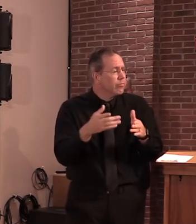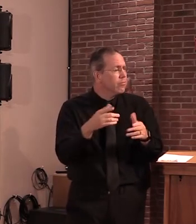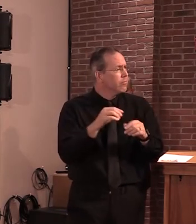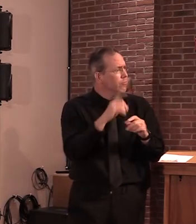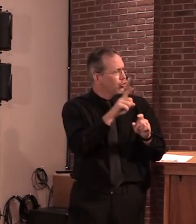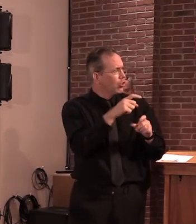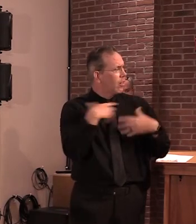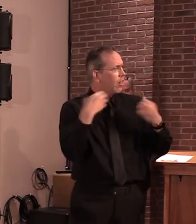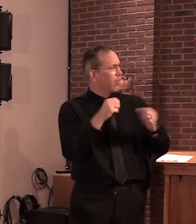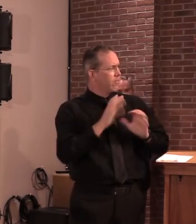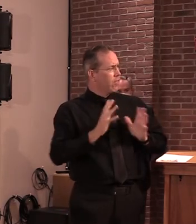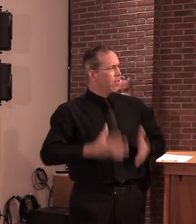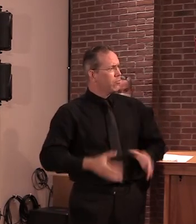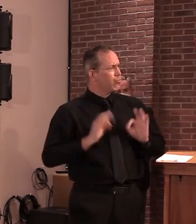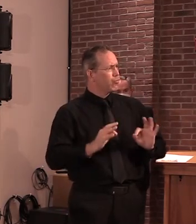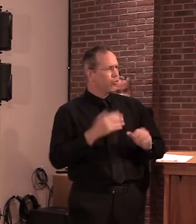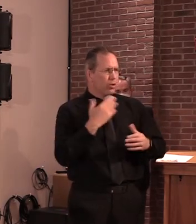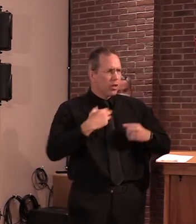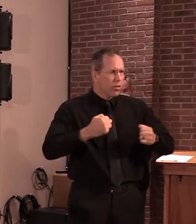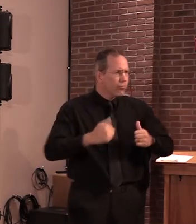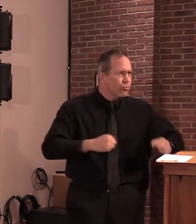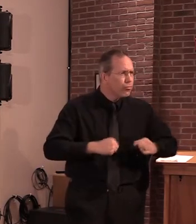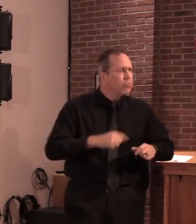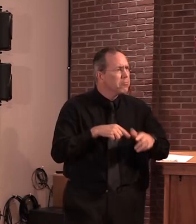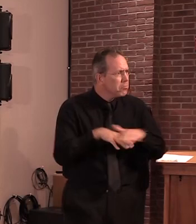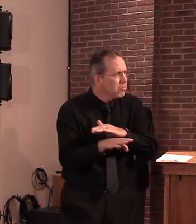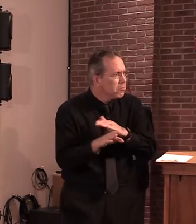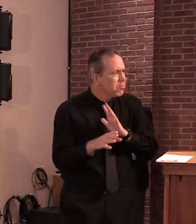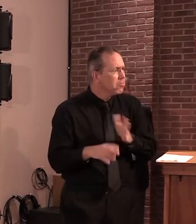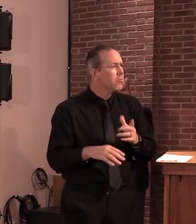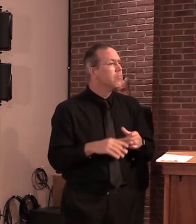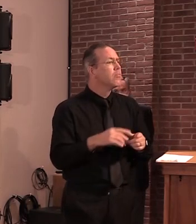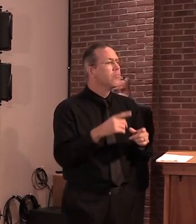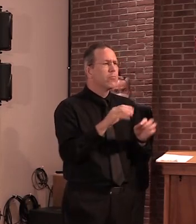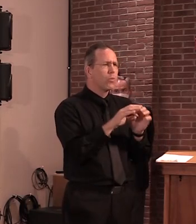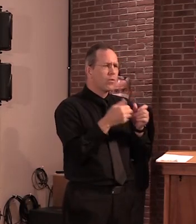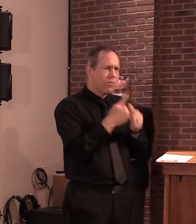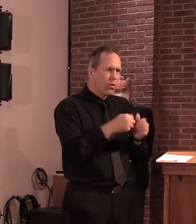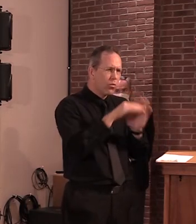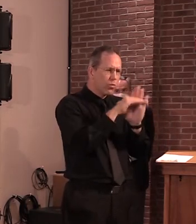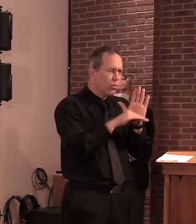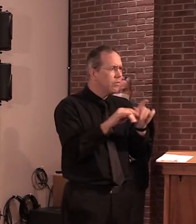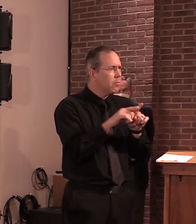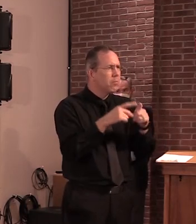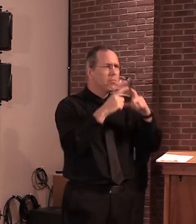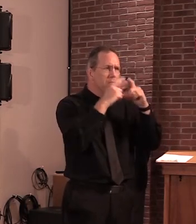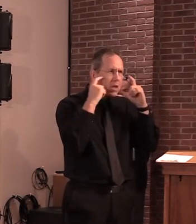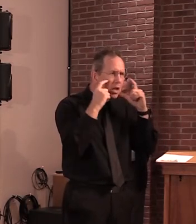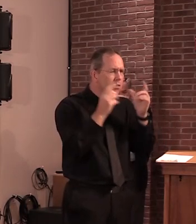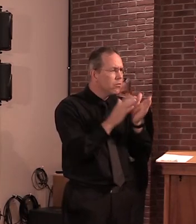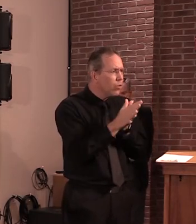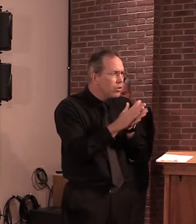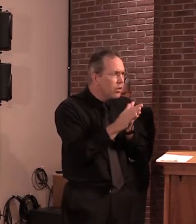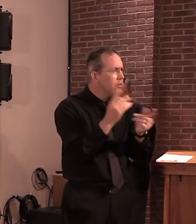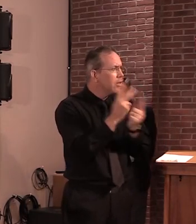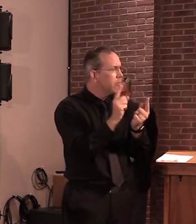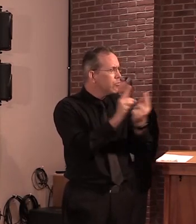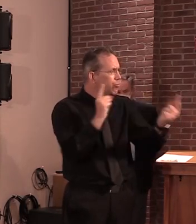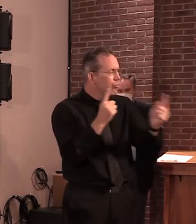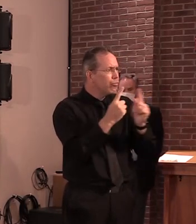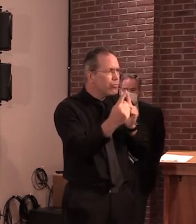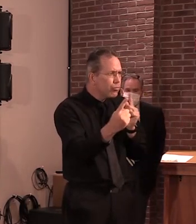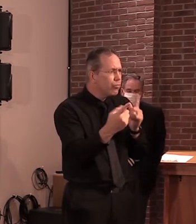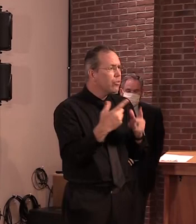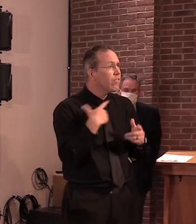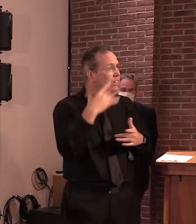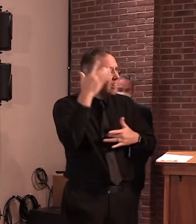of the school, the rules are the same as they are in the rest of society. So in addition to not showing up if you're ill, there'll be plenty